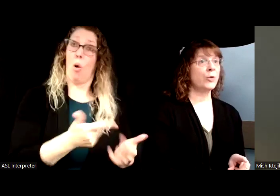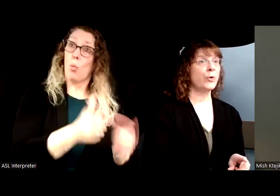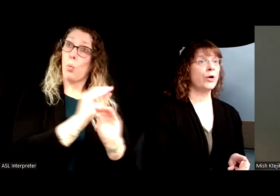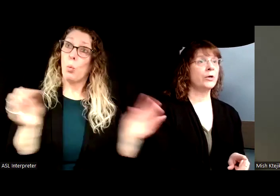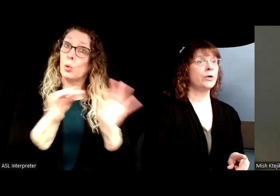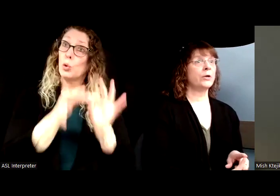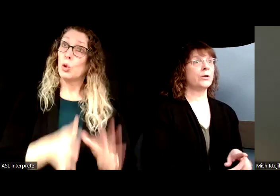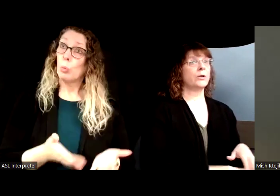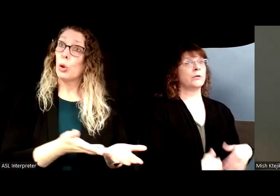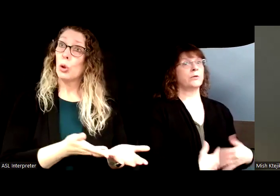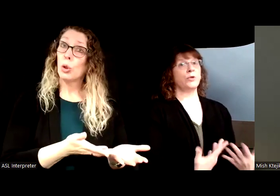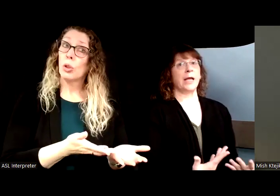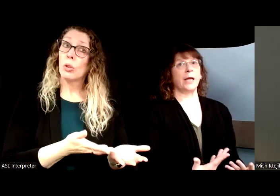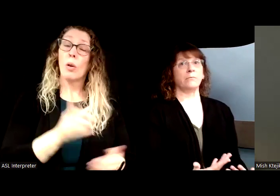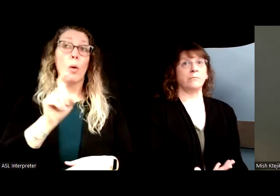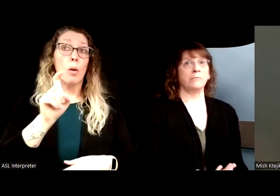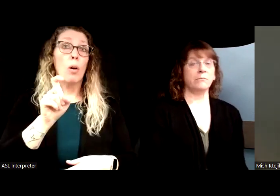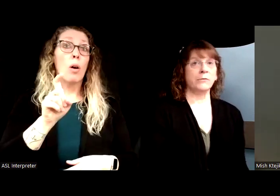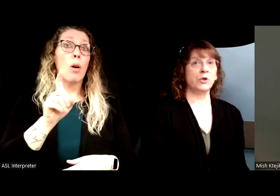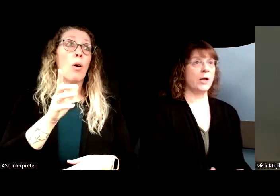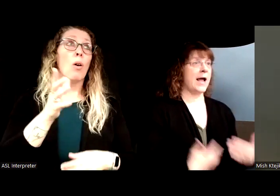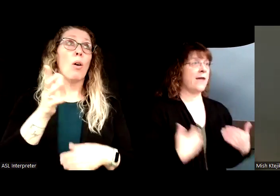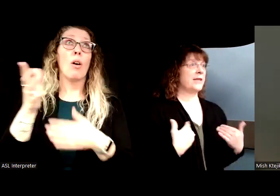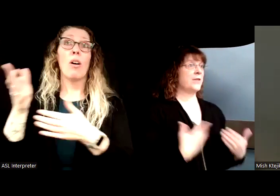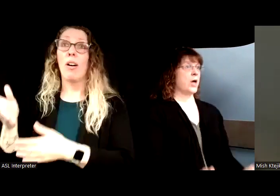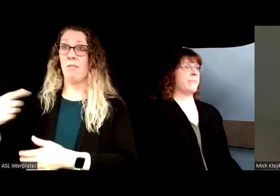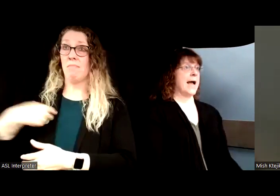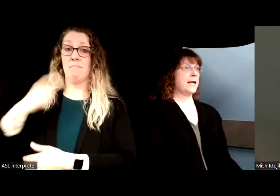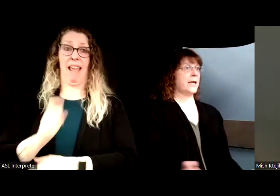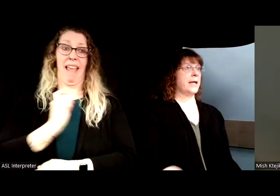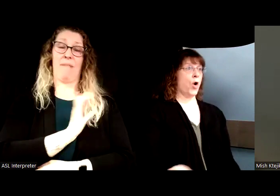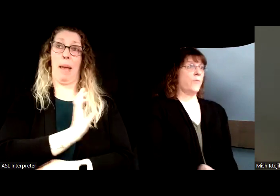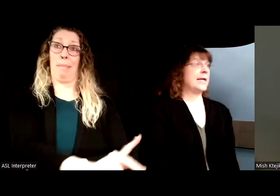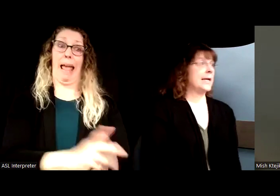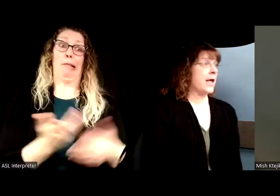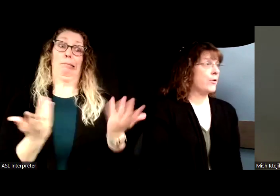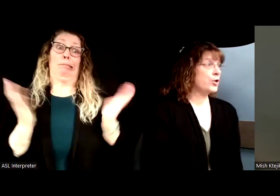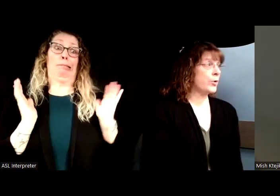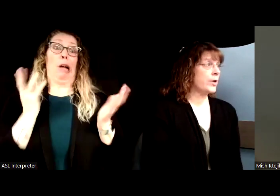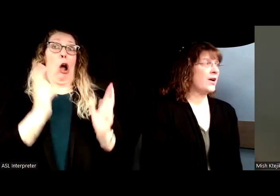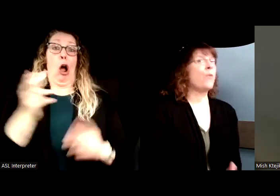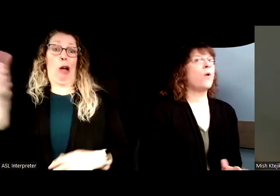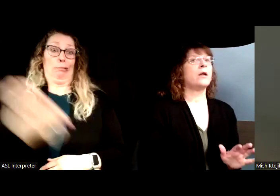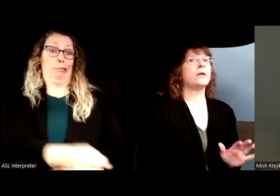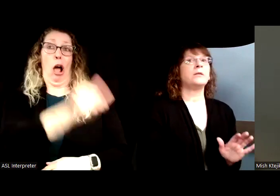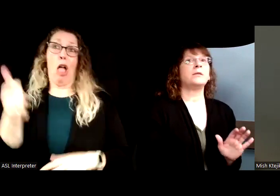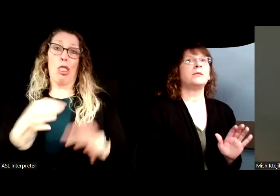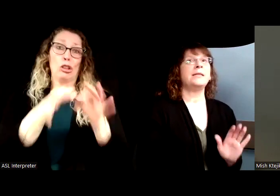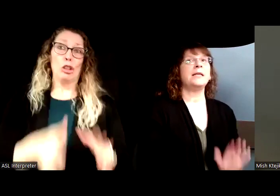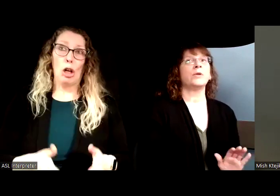an interpreter? Do I have to give the job back and hopefully get another interpreter in there? I